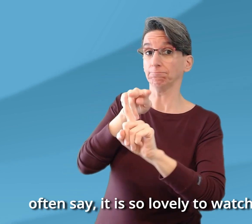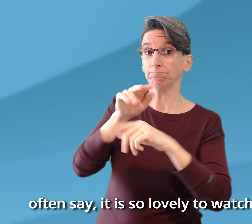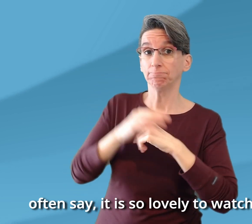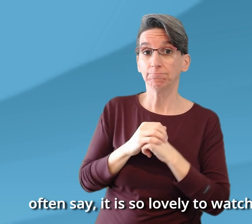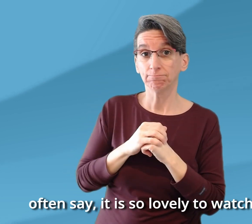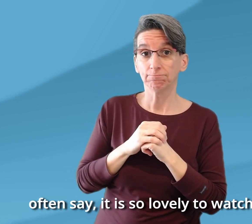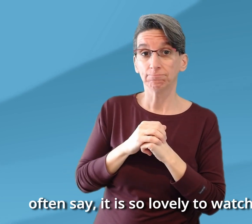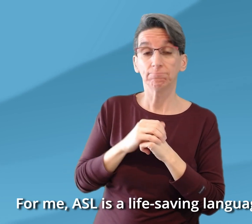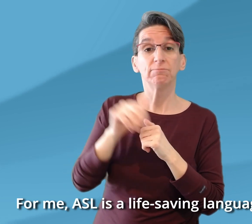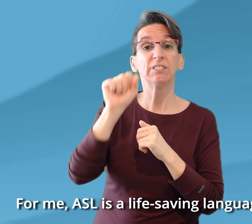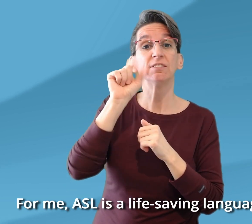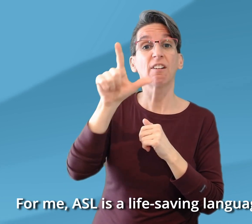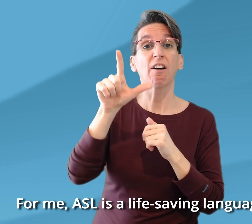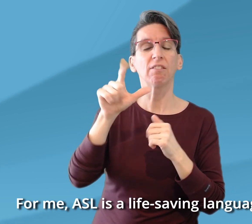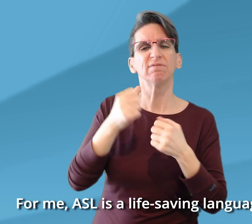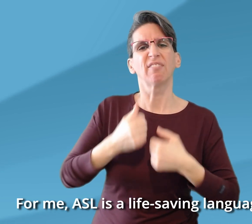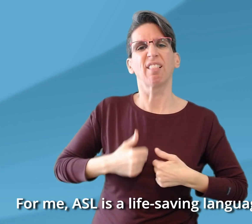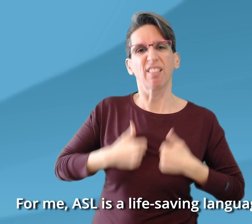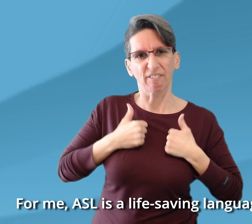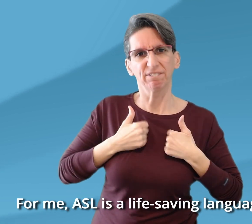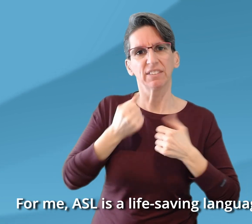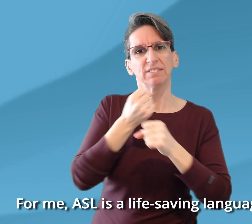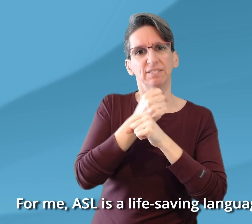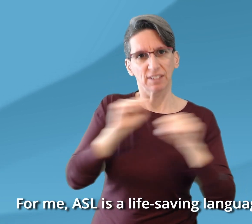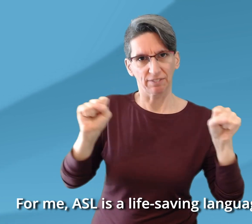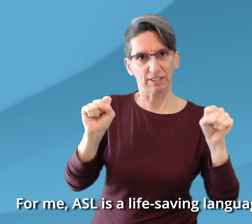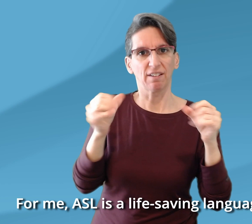For me, ASL is a life-saving language.